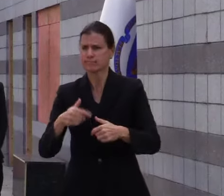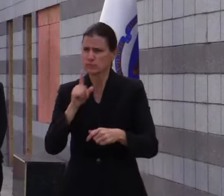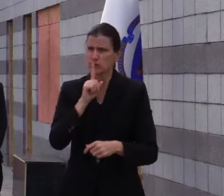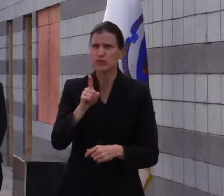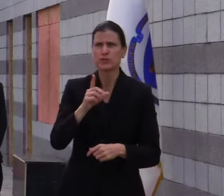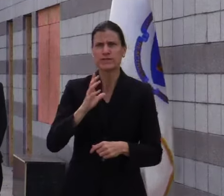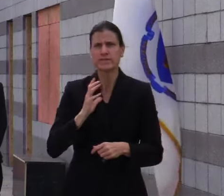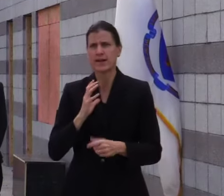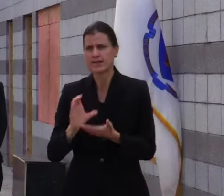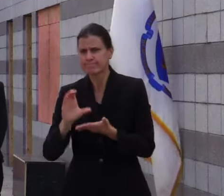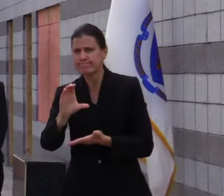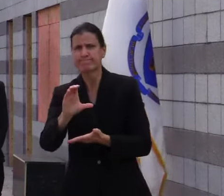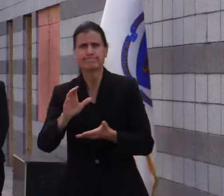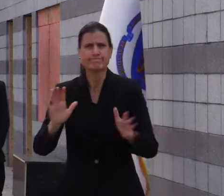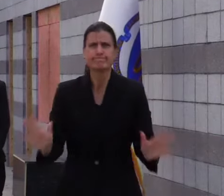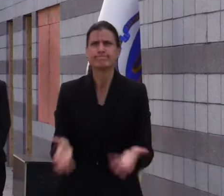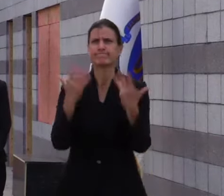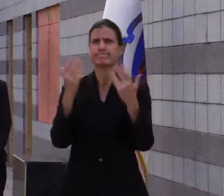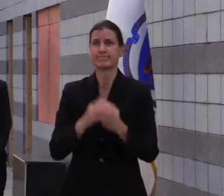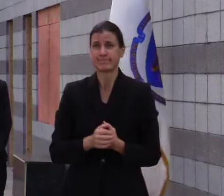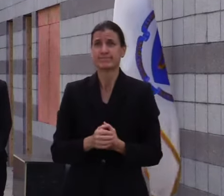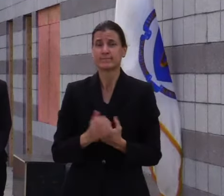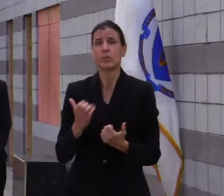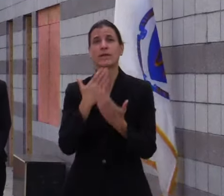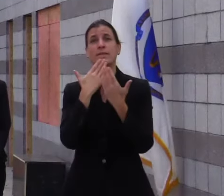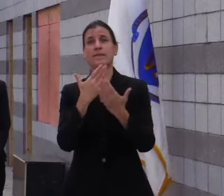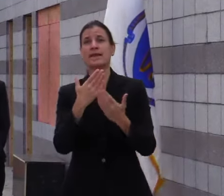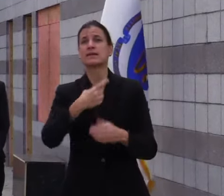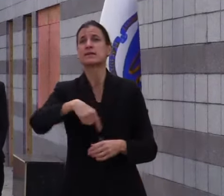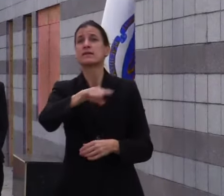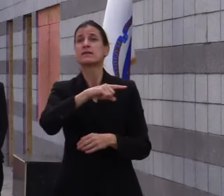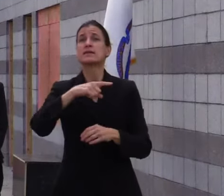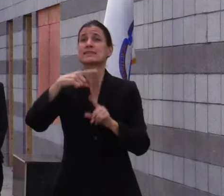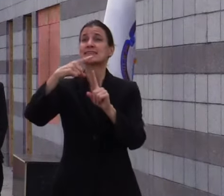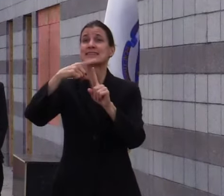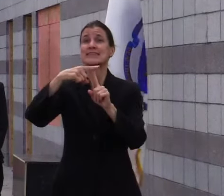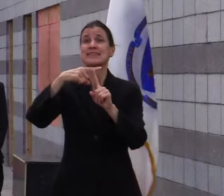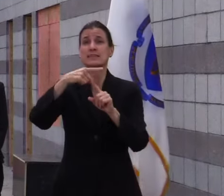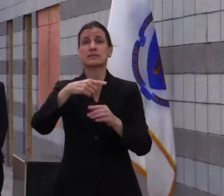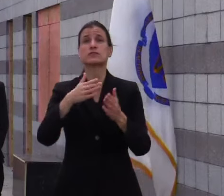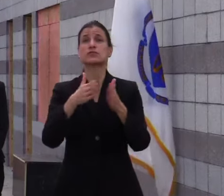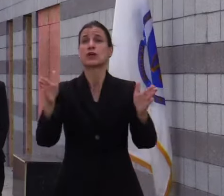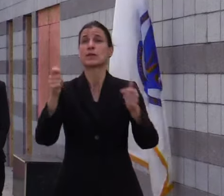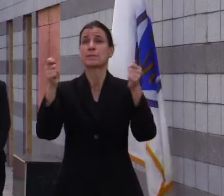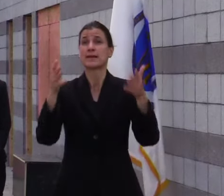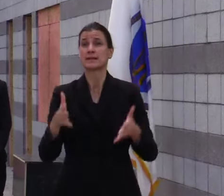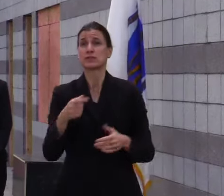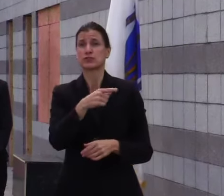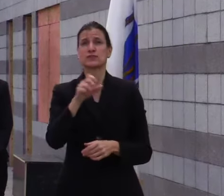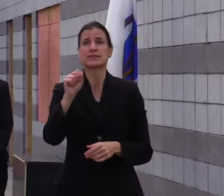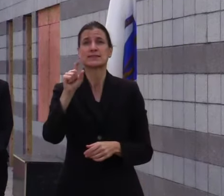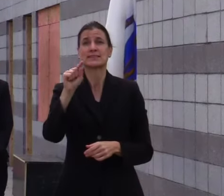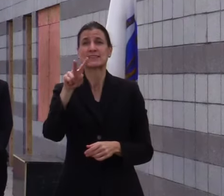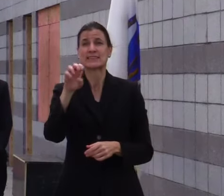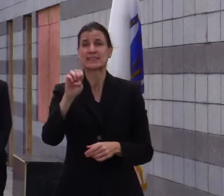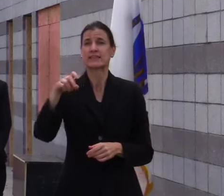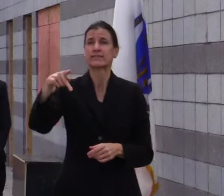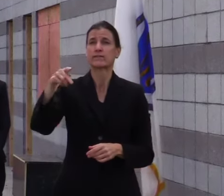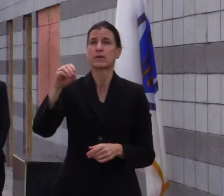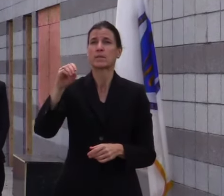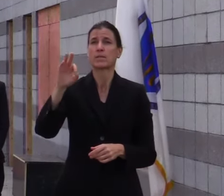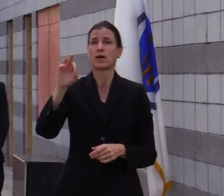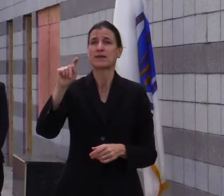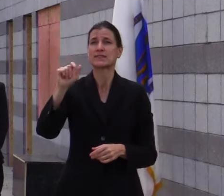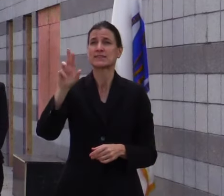thank the T's General Manager, Steve Poftak, for his leadership in getting us to where we are today. It's a